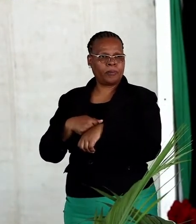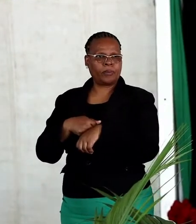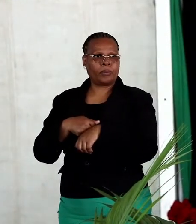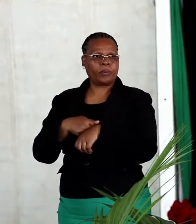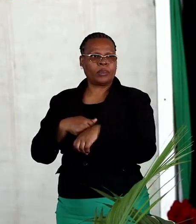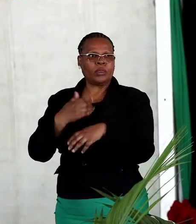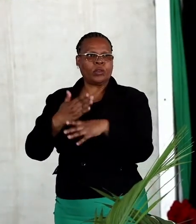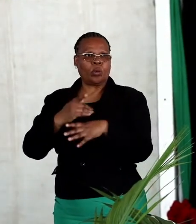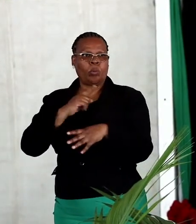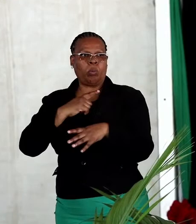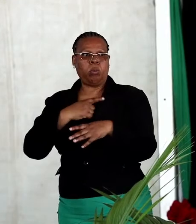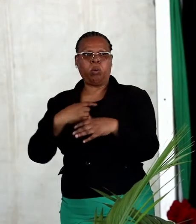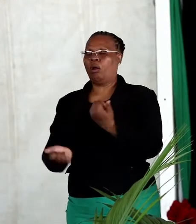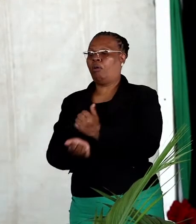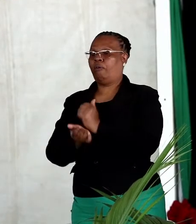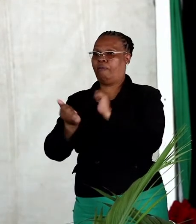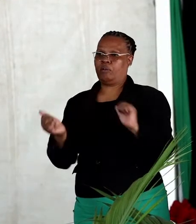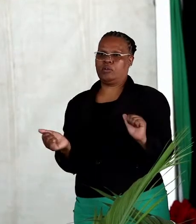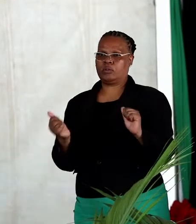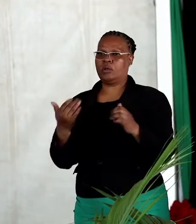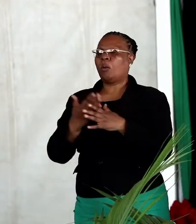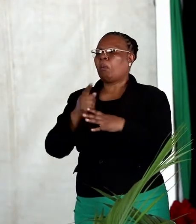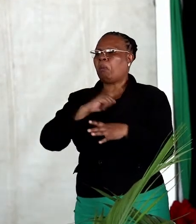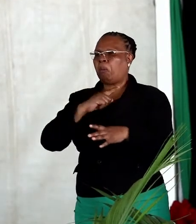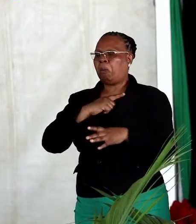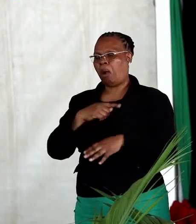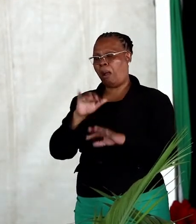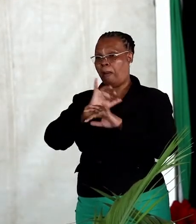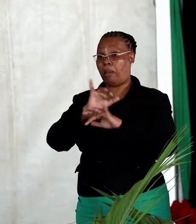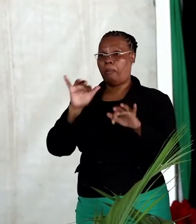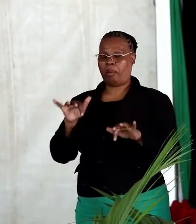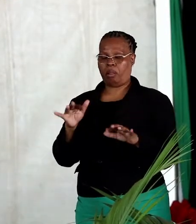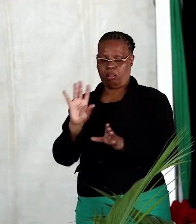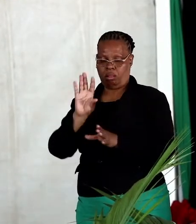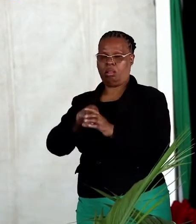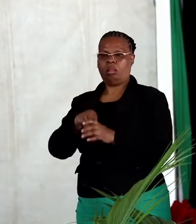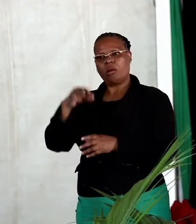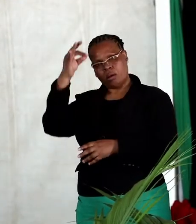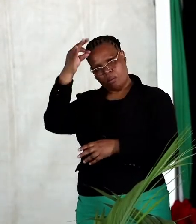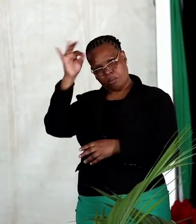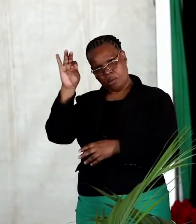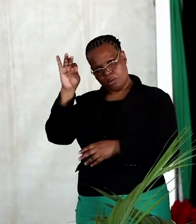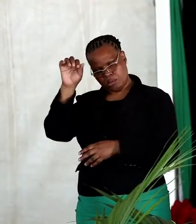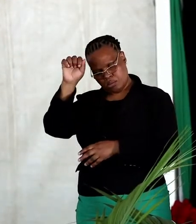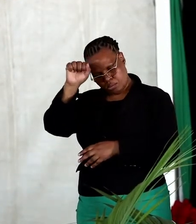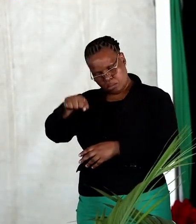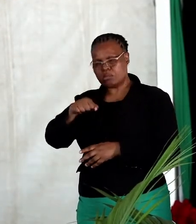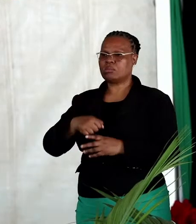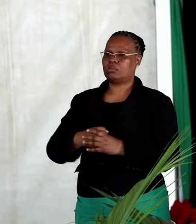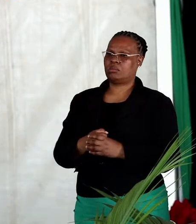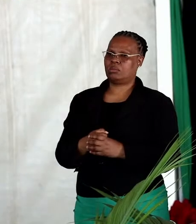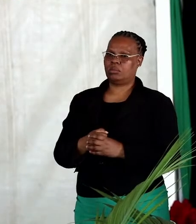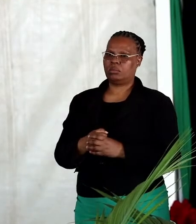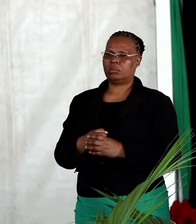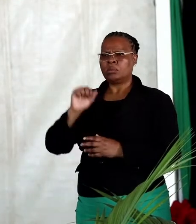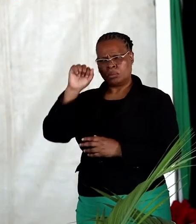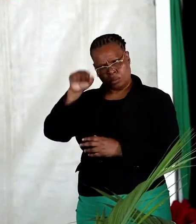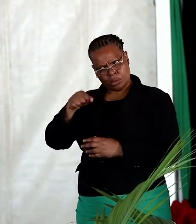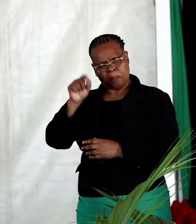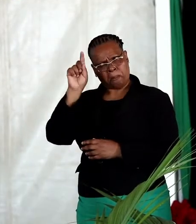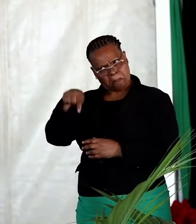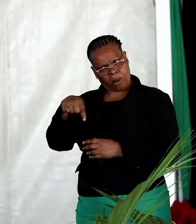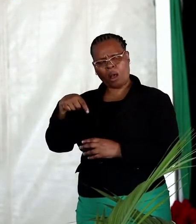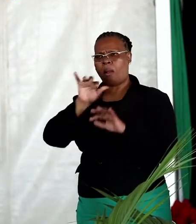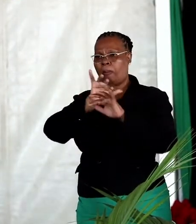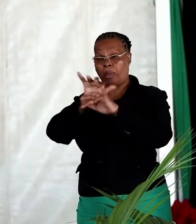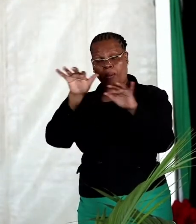shall govern. And indeed, the people did govern. As they were singing the chants and